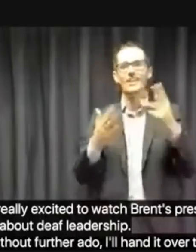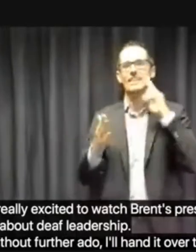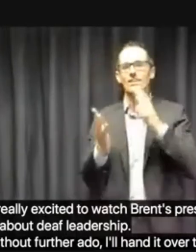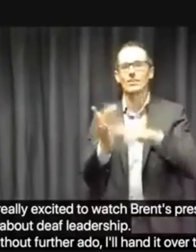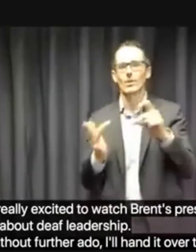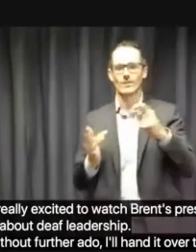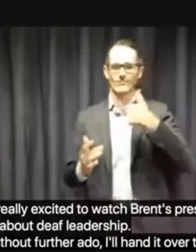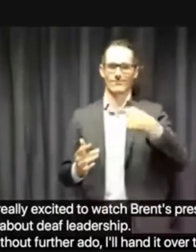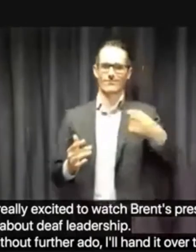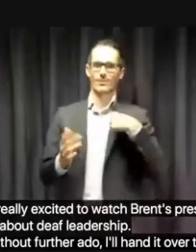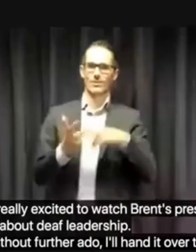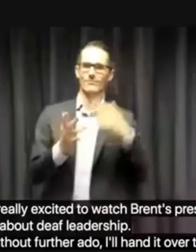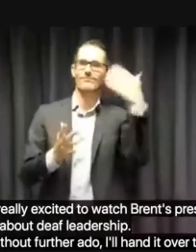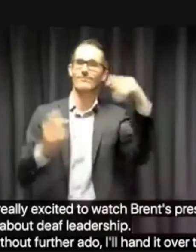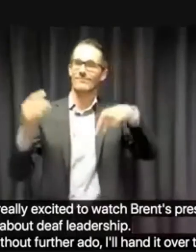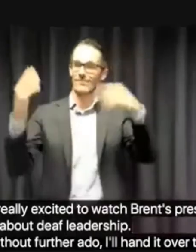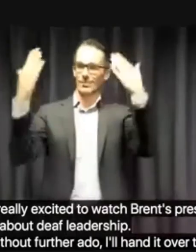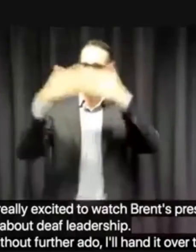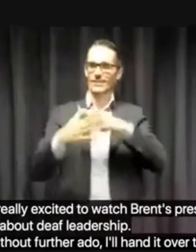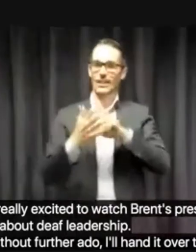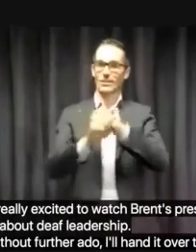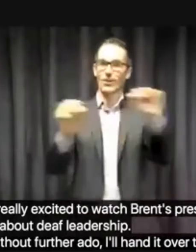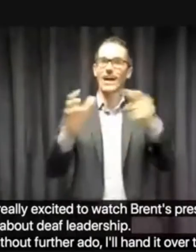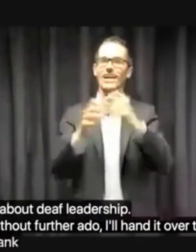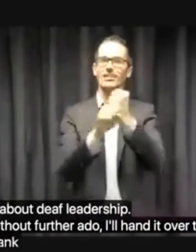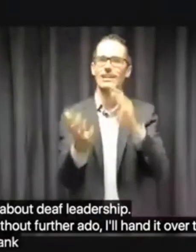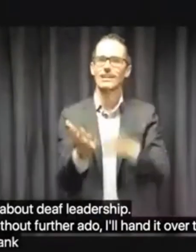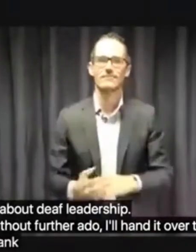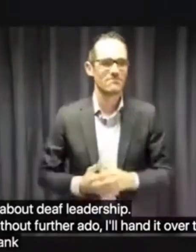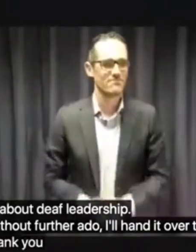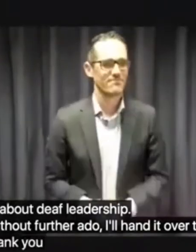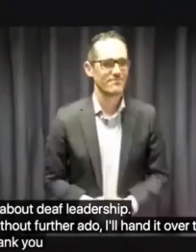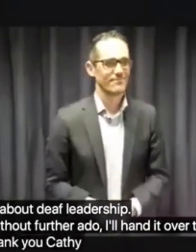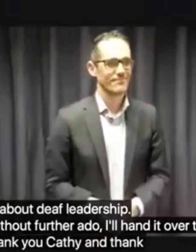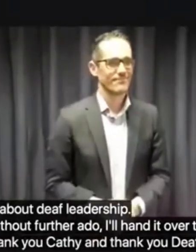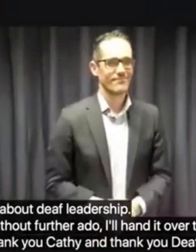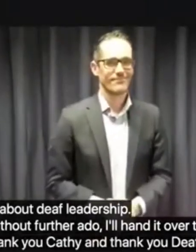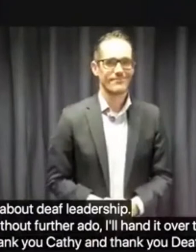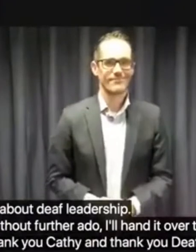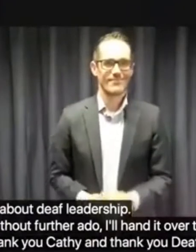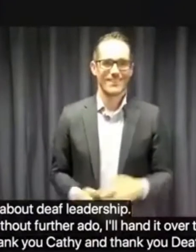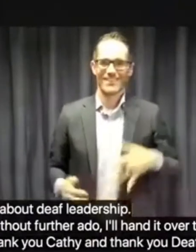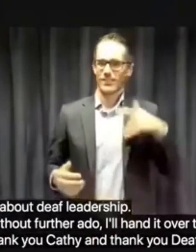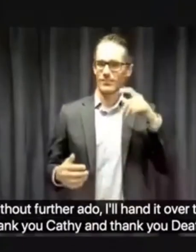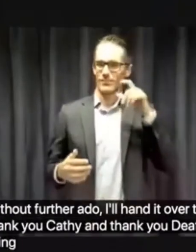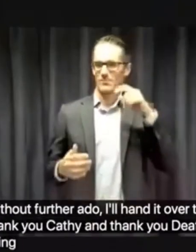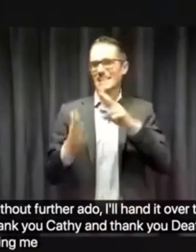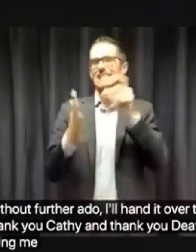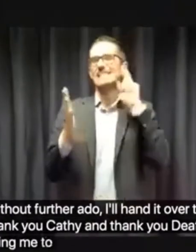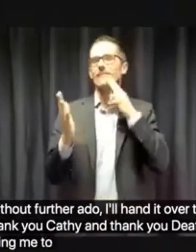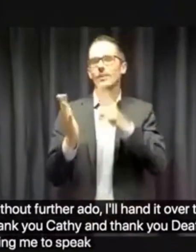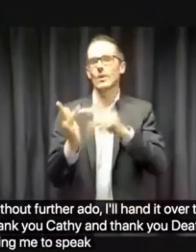Wonderful. Thank you, Kathy, and thank you to Victoria for inviting me to speak here at your AGM this